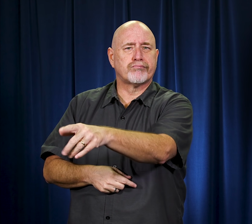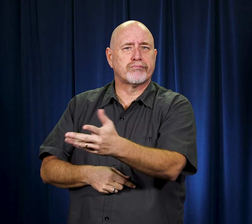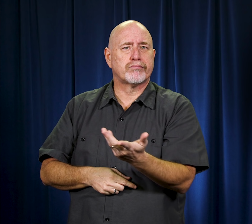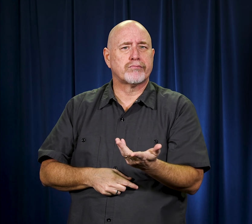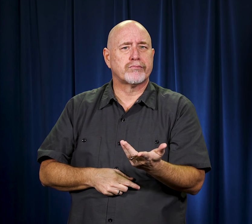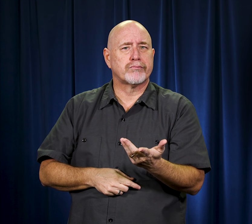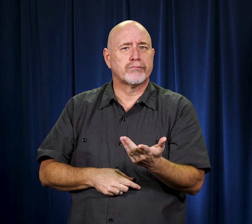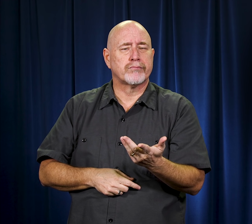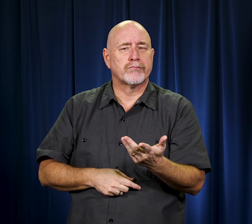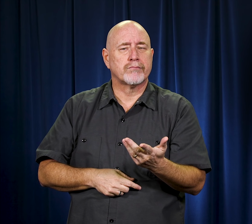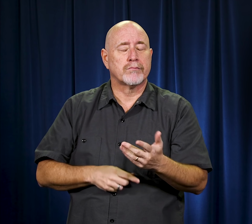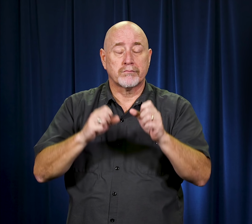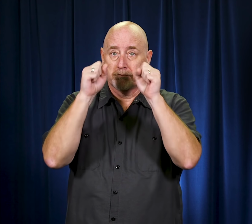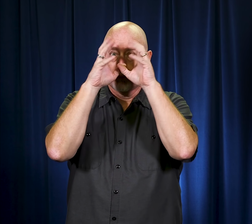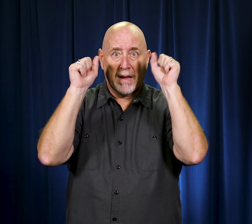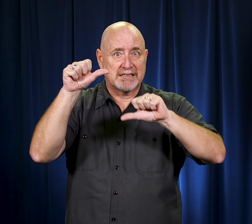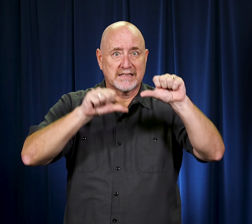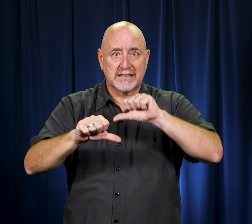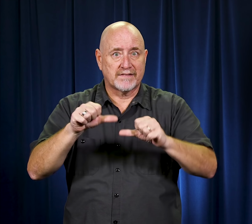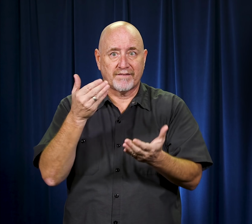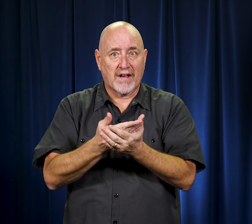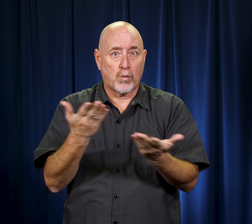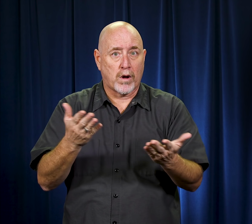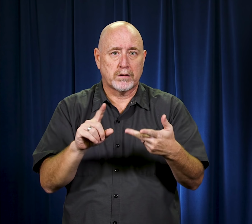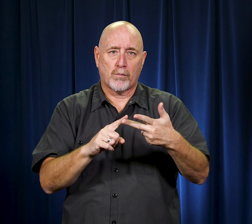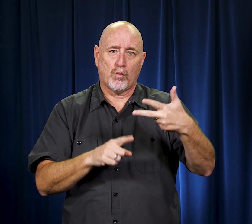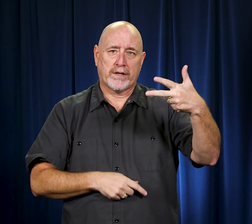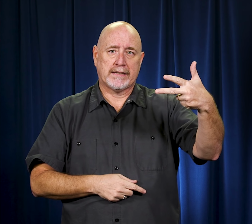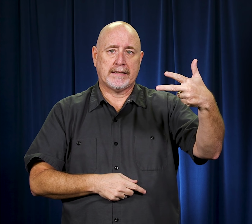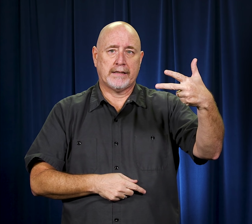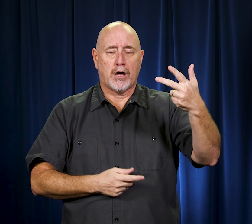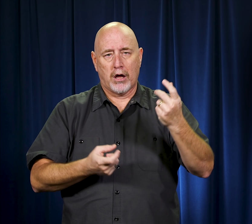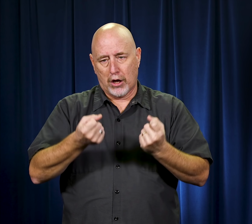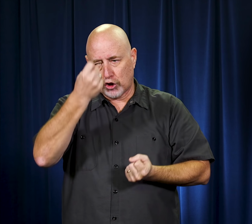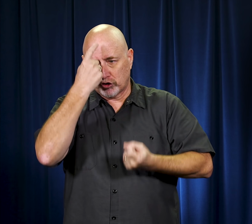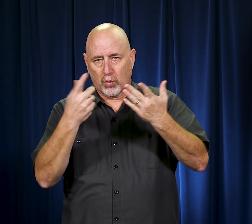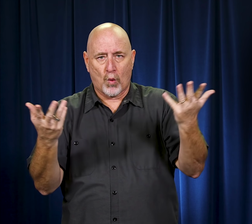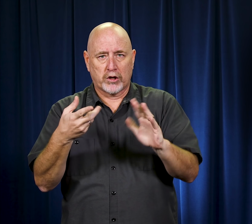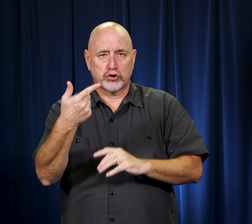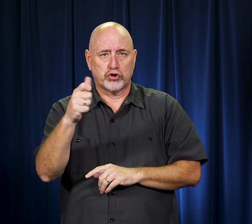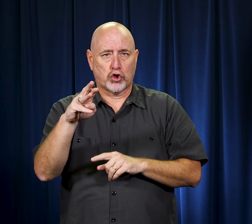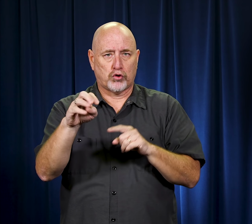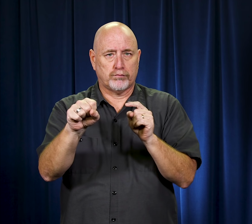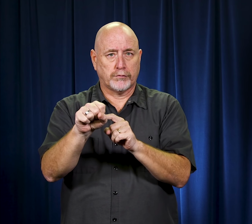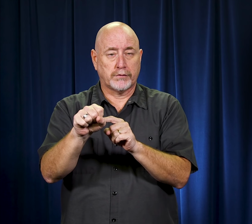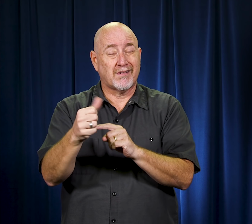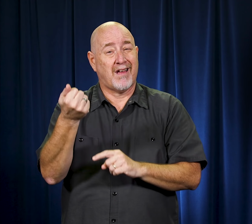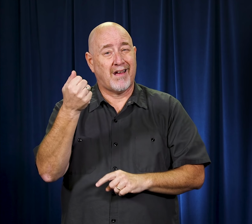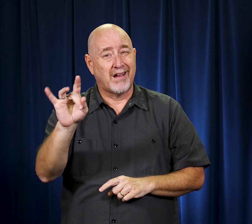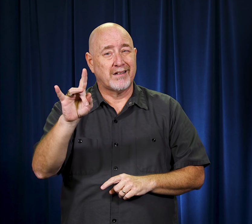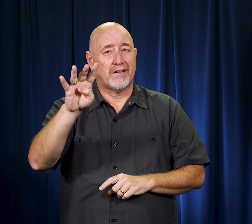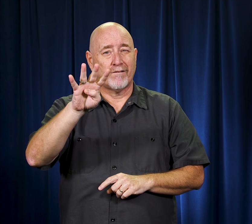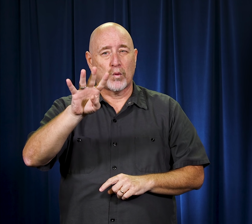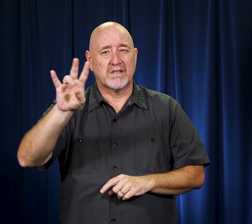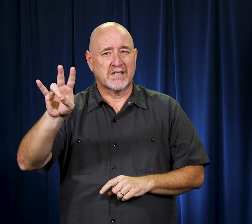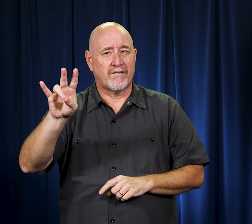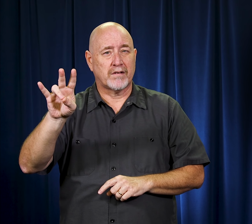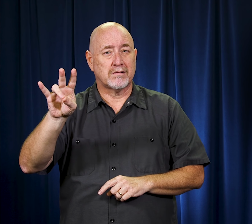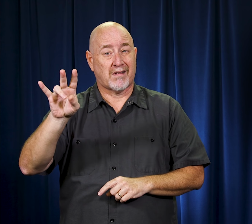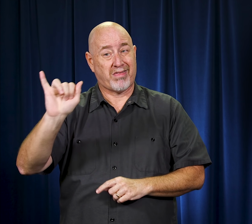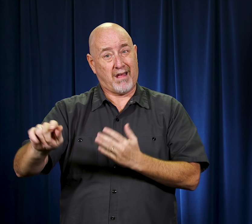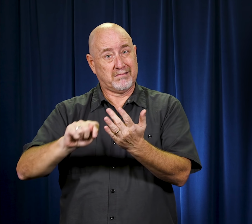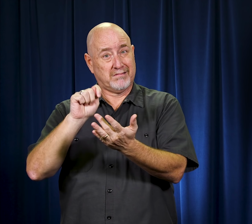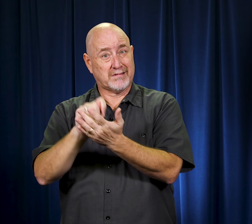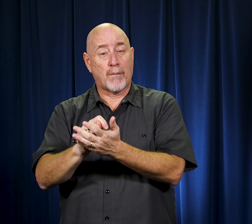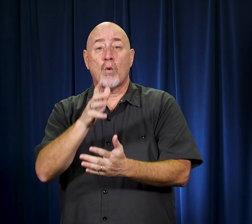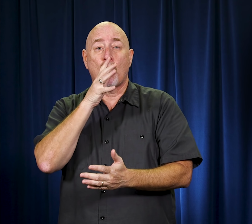started. Amazing scientific fact number 3, an understanding of germs. In 1847, about